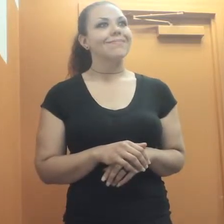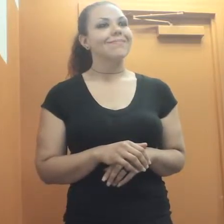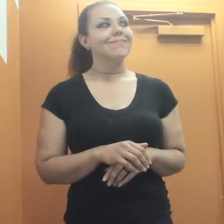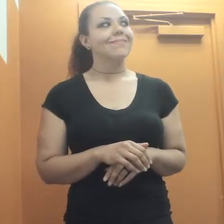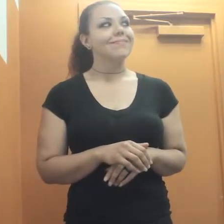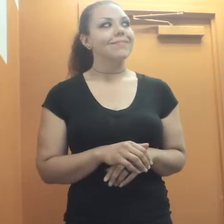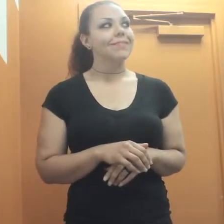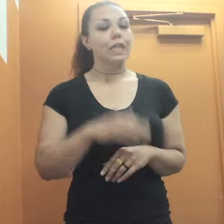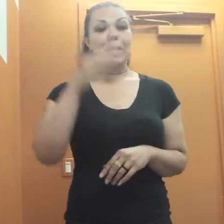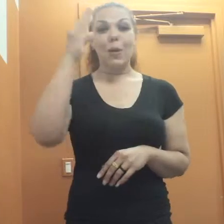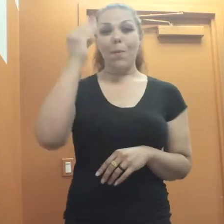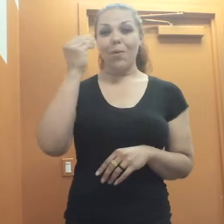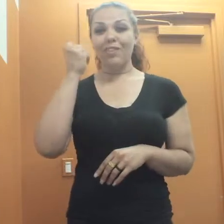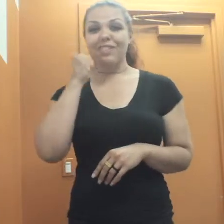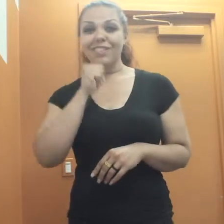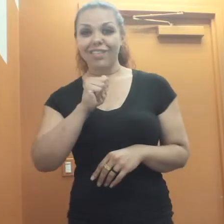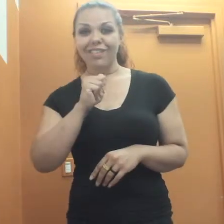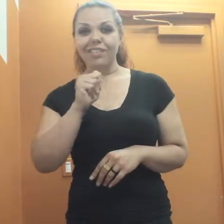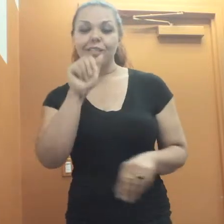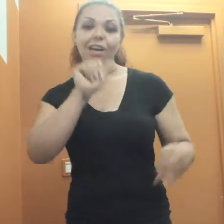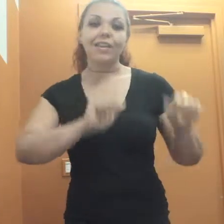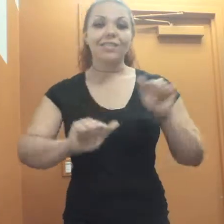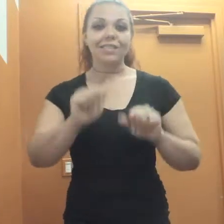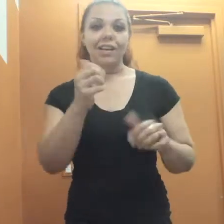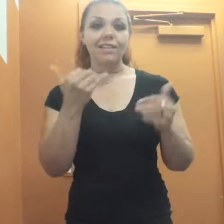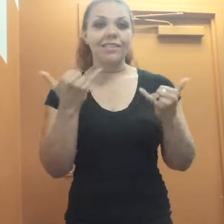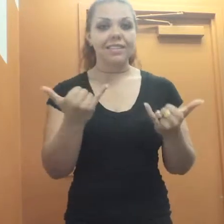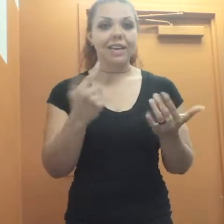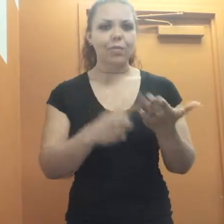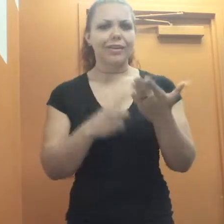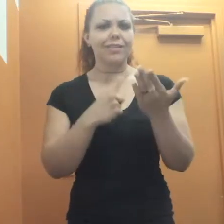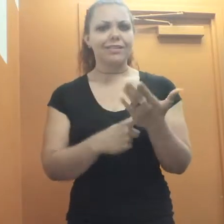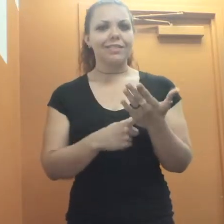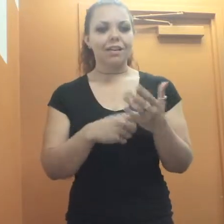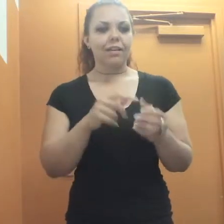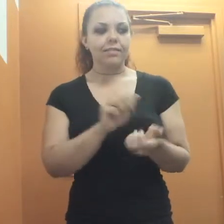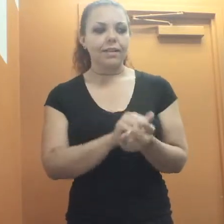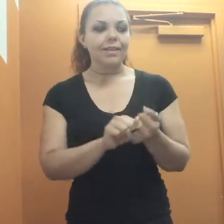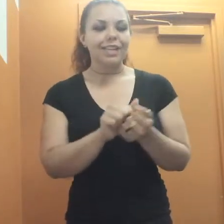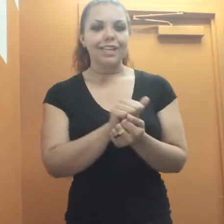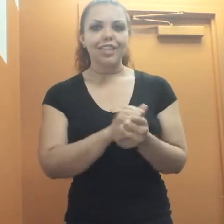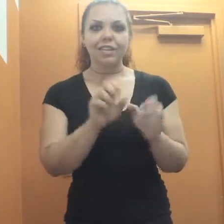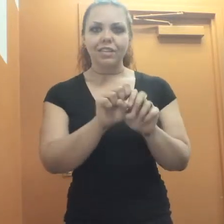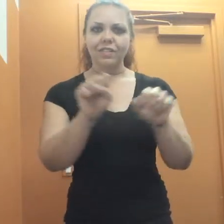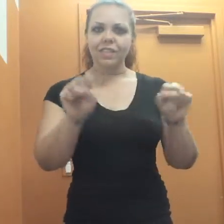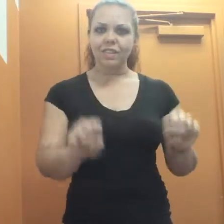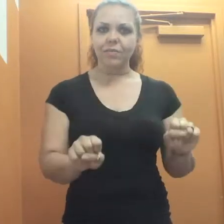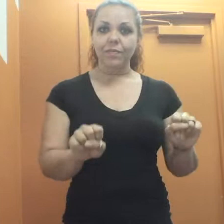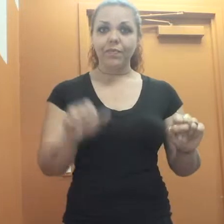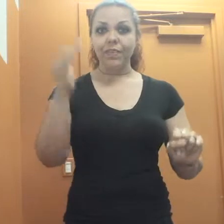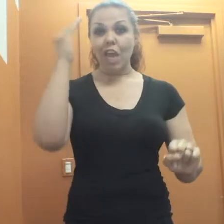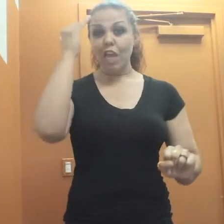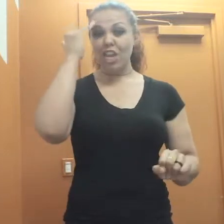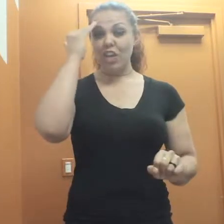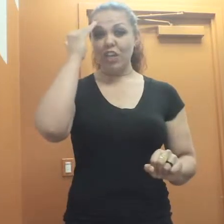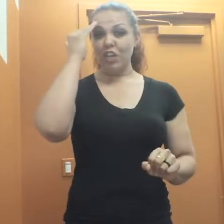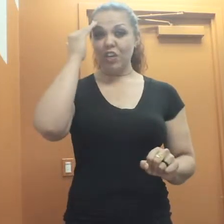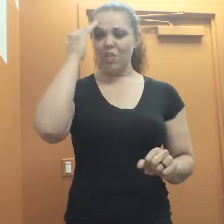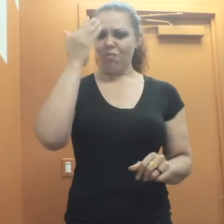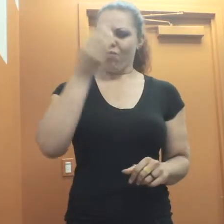Boys and girls, in science today, we're going to talk about the digestive system. And we just had lunch and we're sitting here, and our